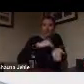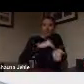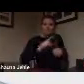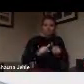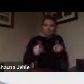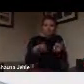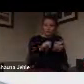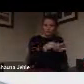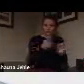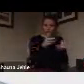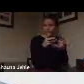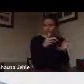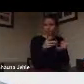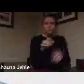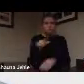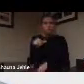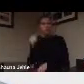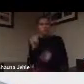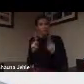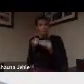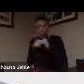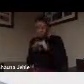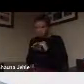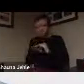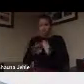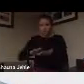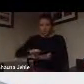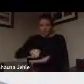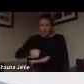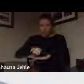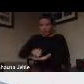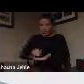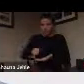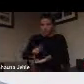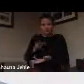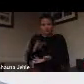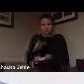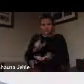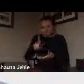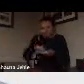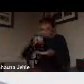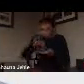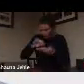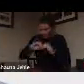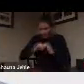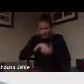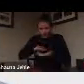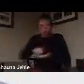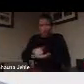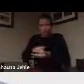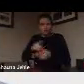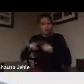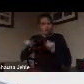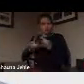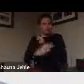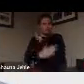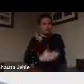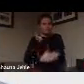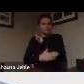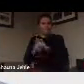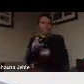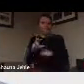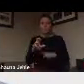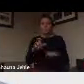other people, maybe it's, learning how to cook because they haven't cooked at all. Or learning how to live as